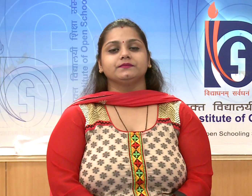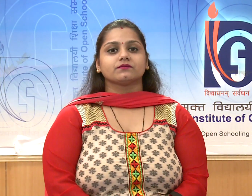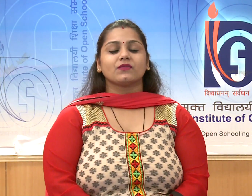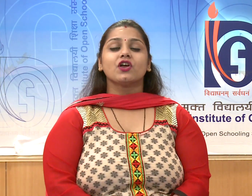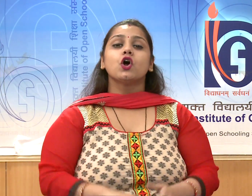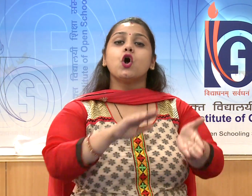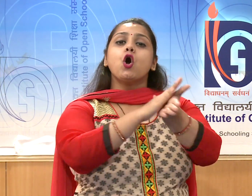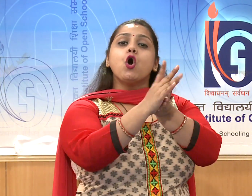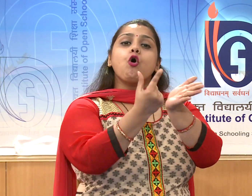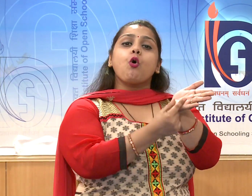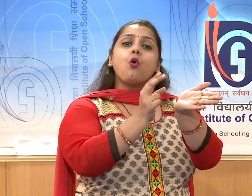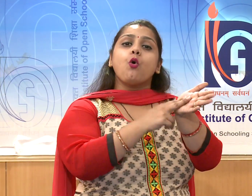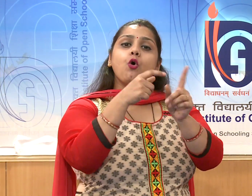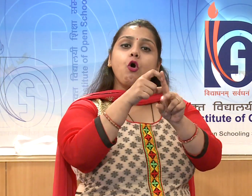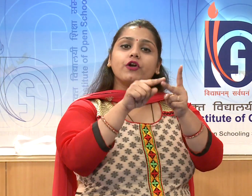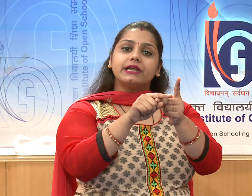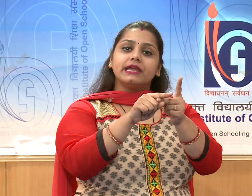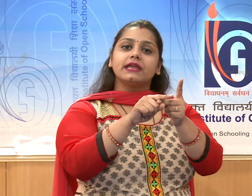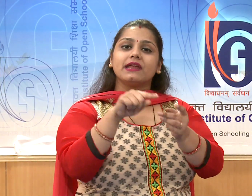The hundi was a letter of credit